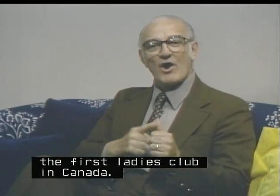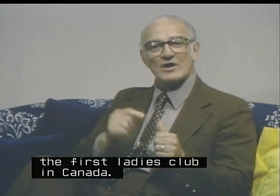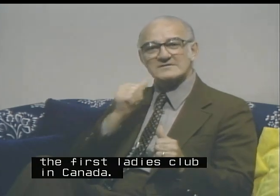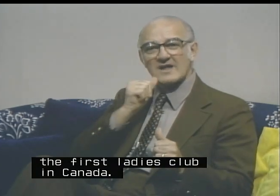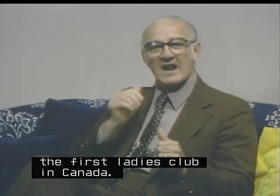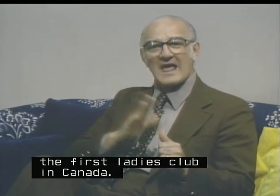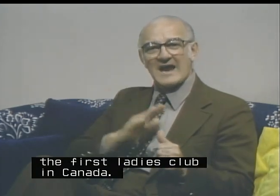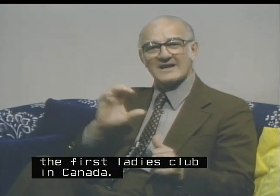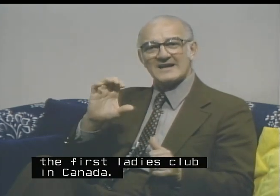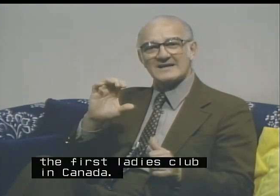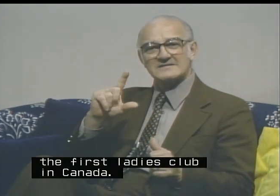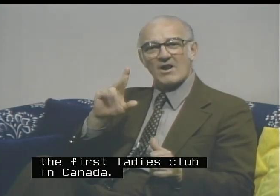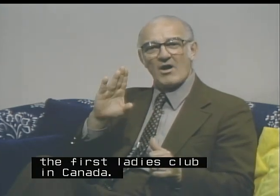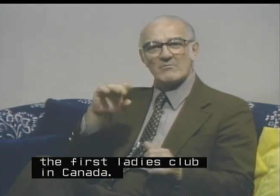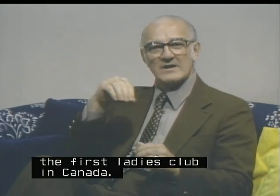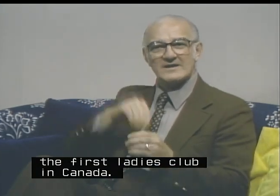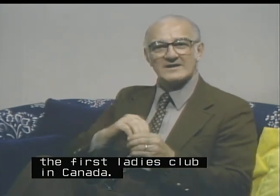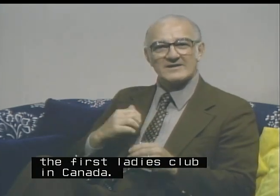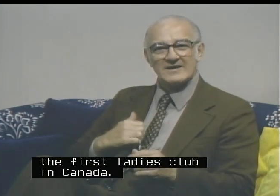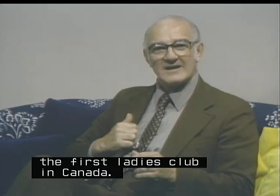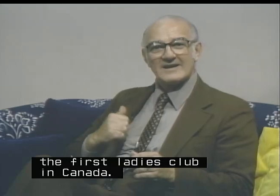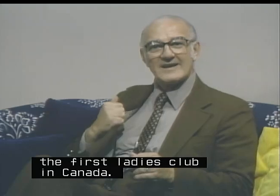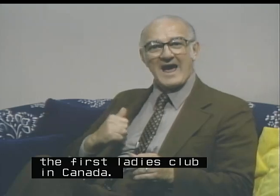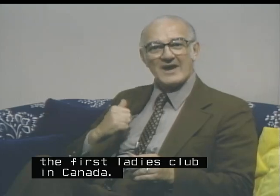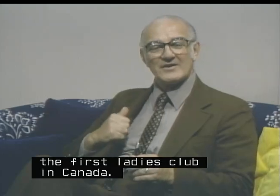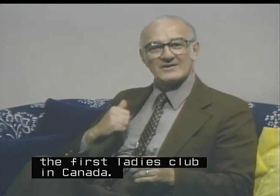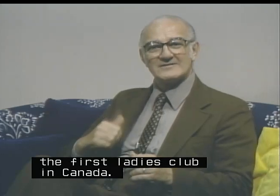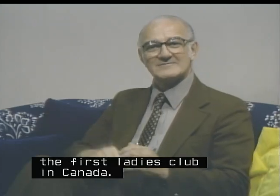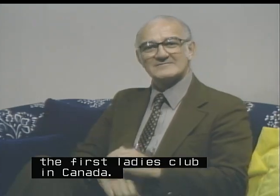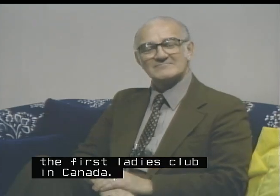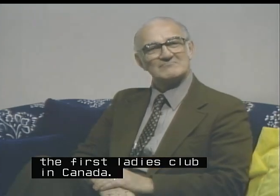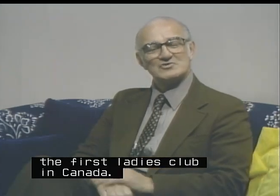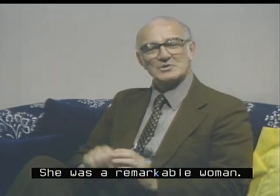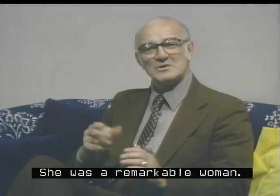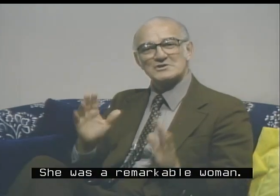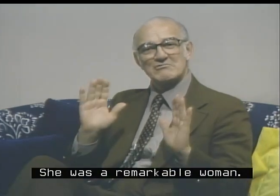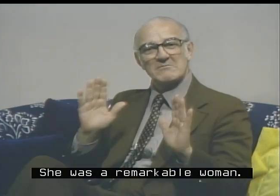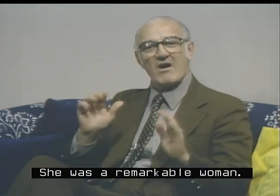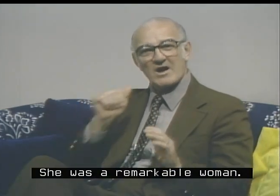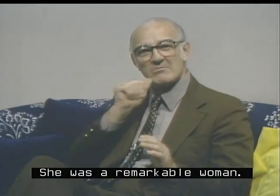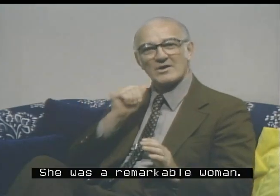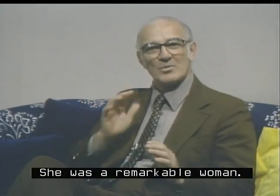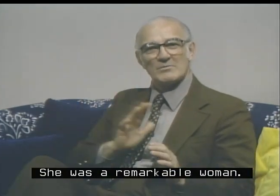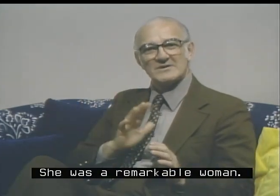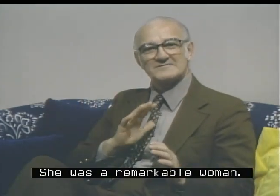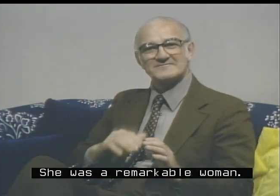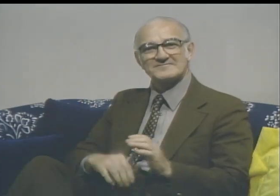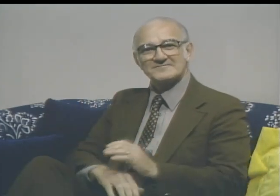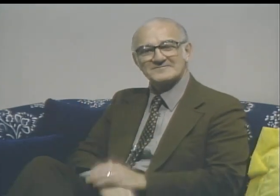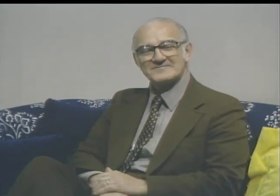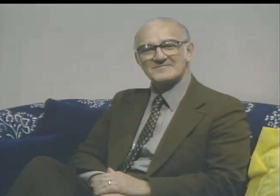first ladies club in Canada. She was a remarkable woman.